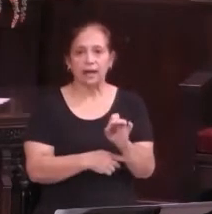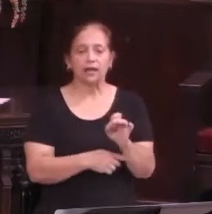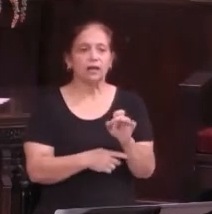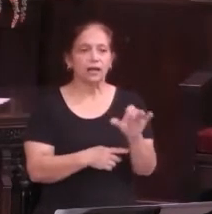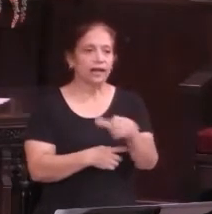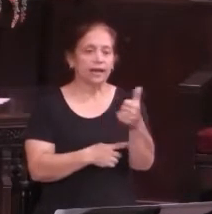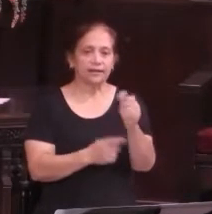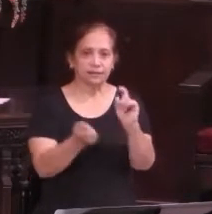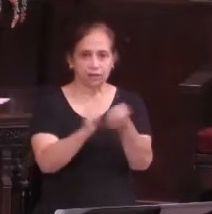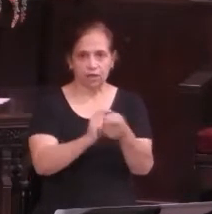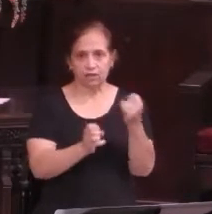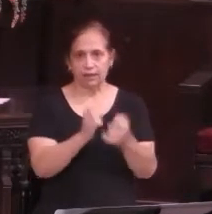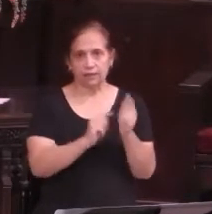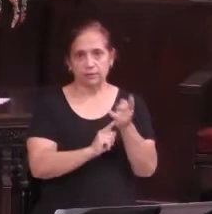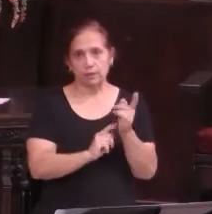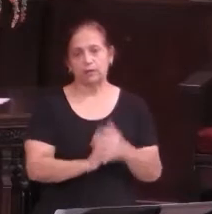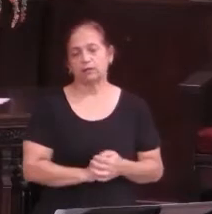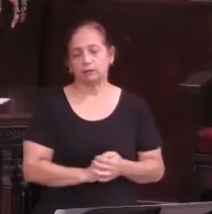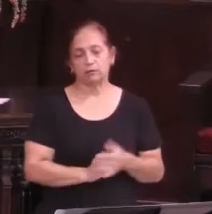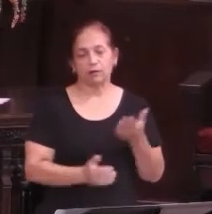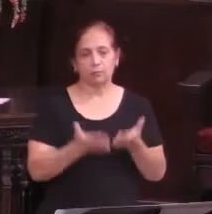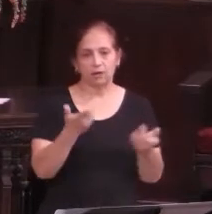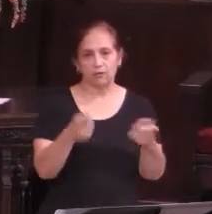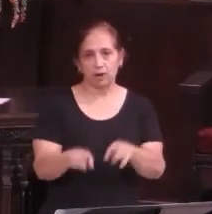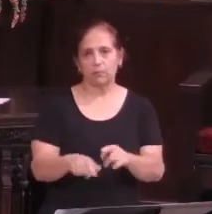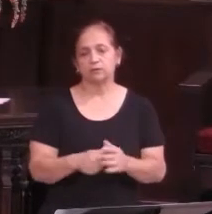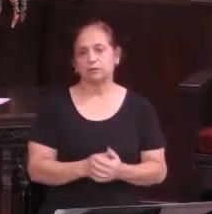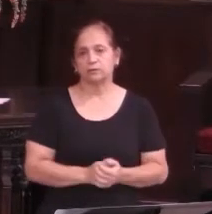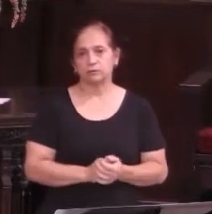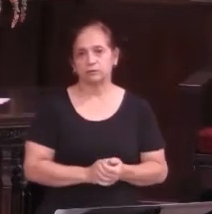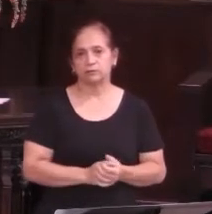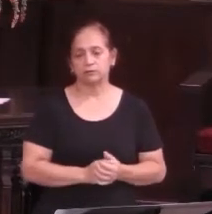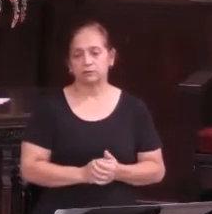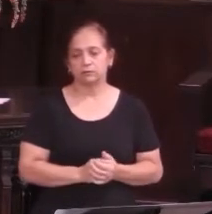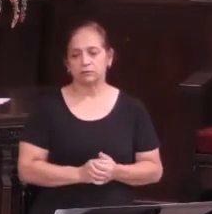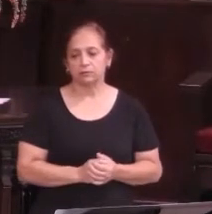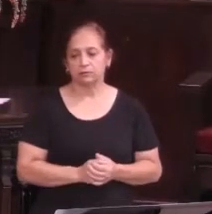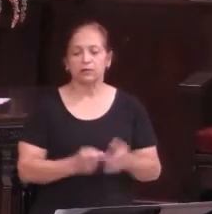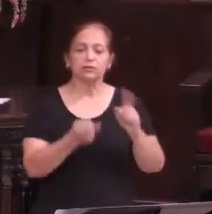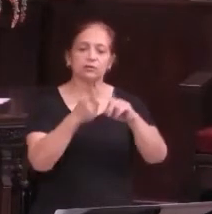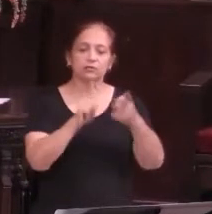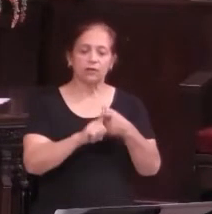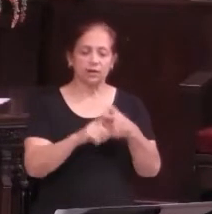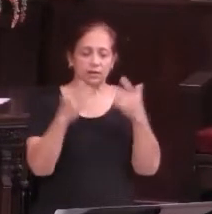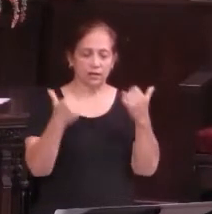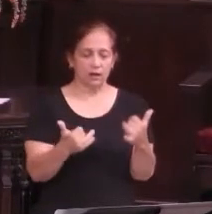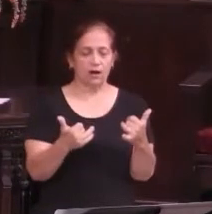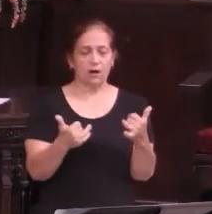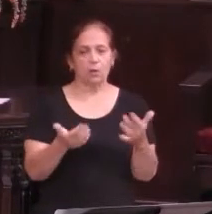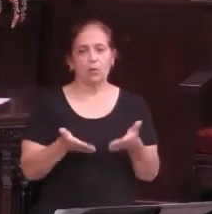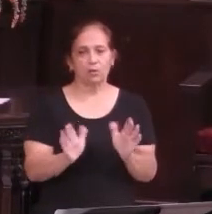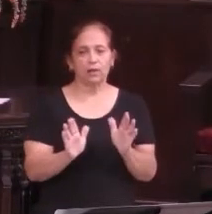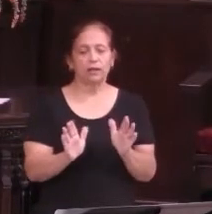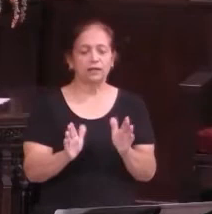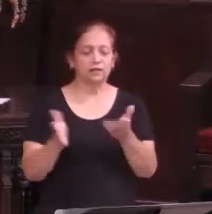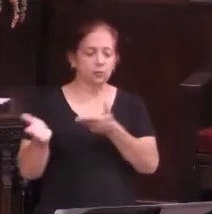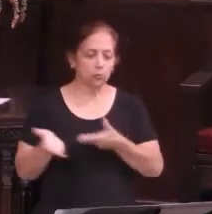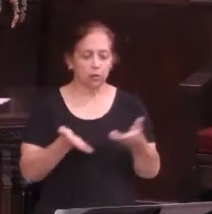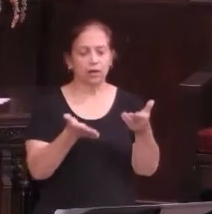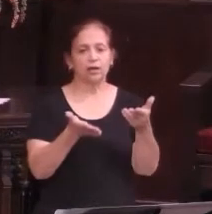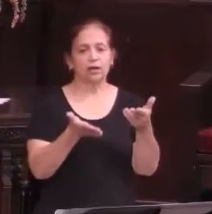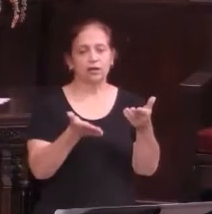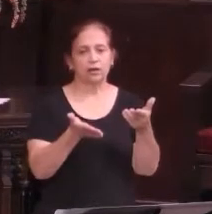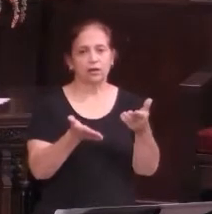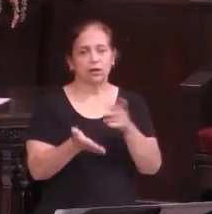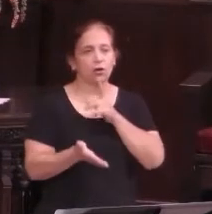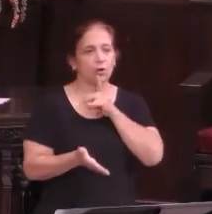any changes that may have occurred. But friends, let us now bring our